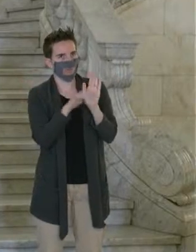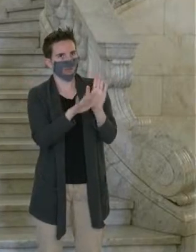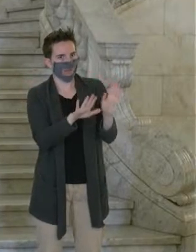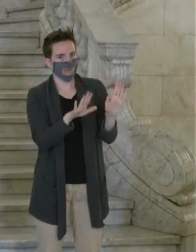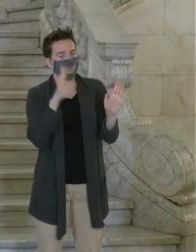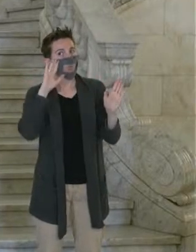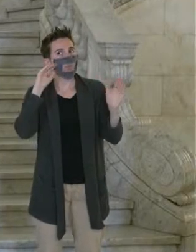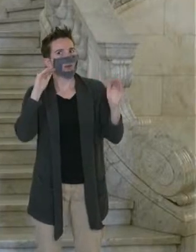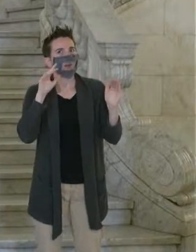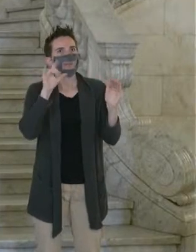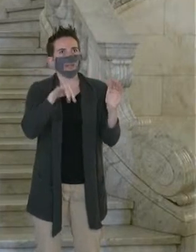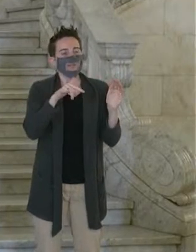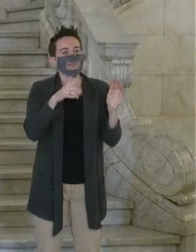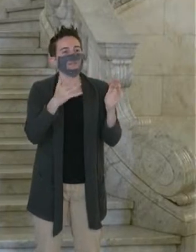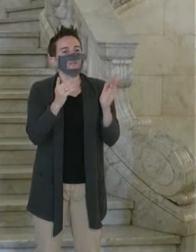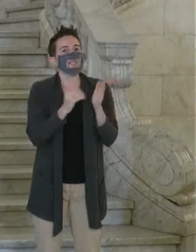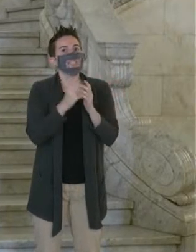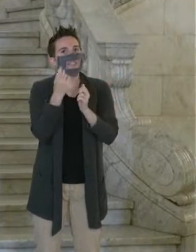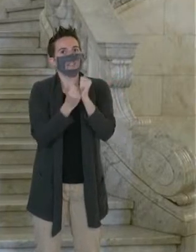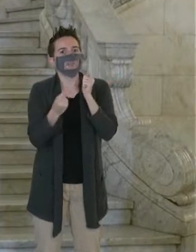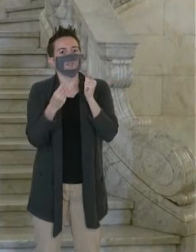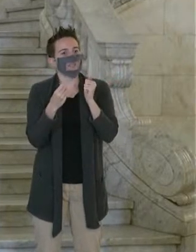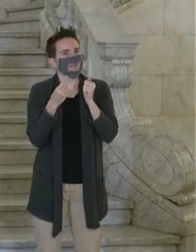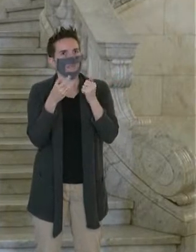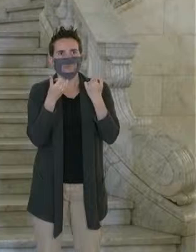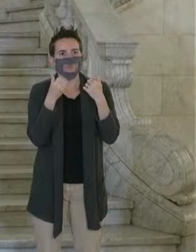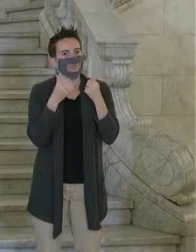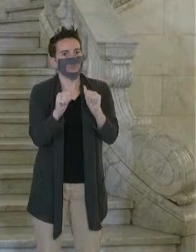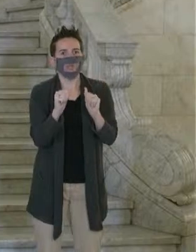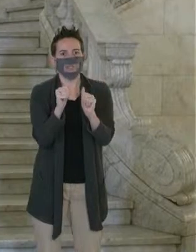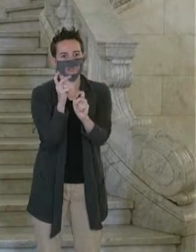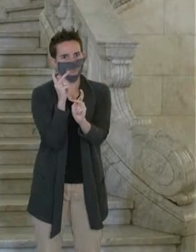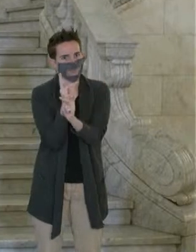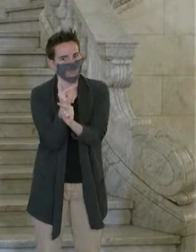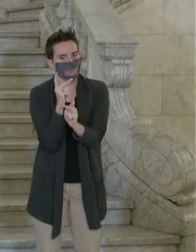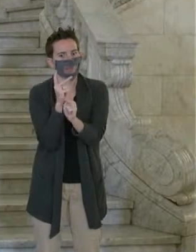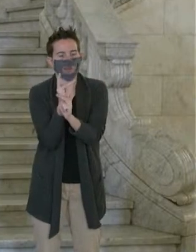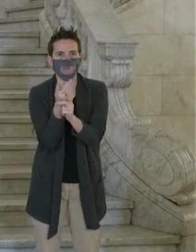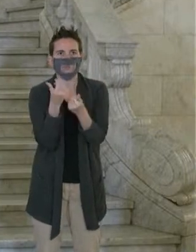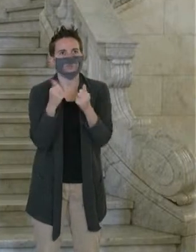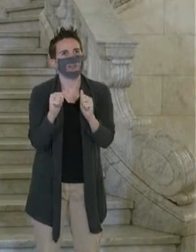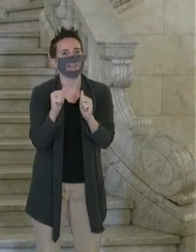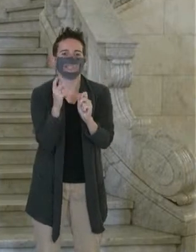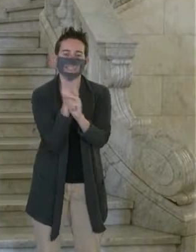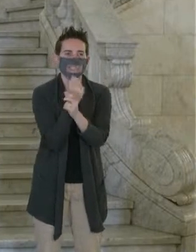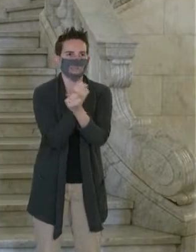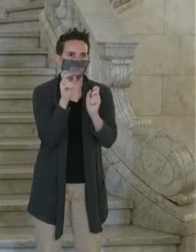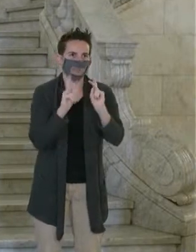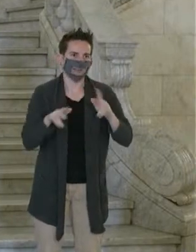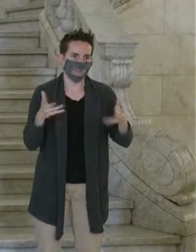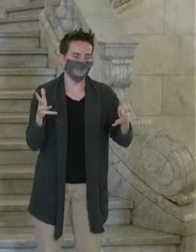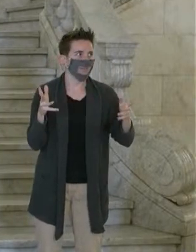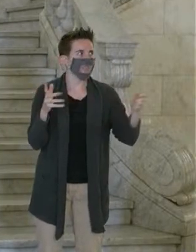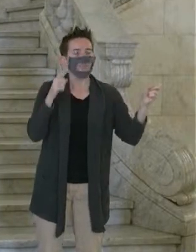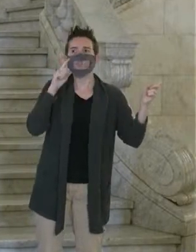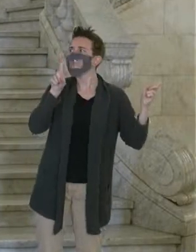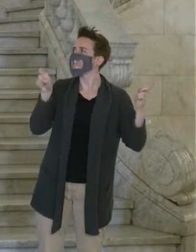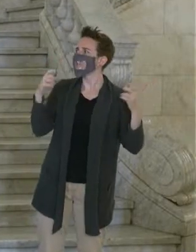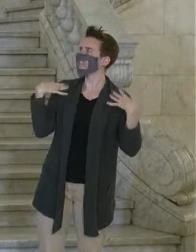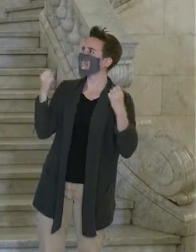we would hope that, again, that everybody takes every precaution necessary to still keep people safe. This is the health